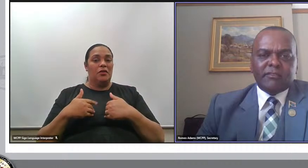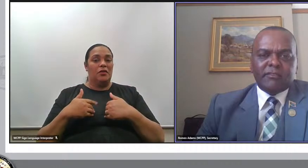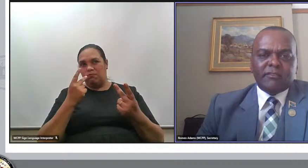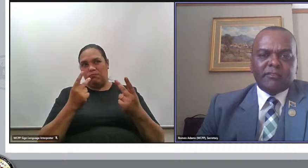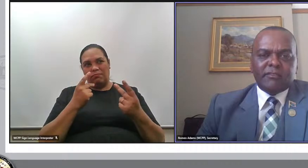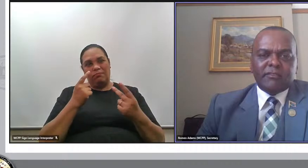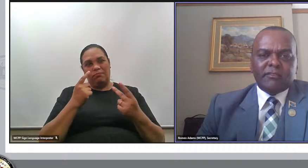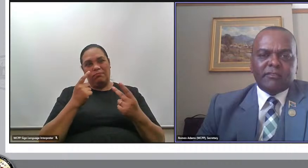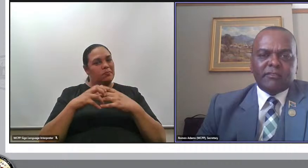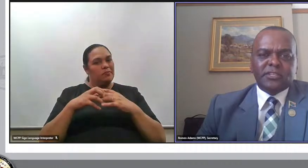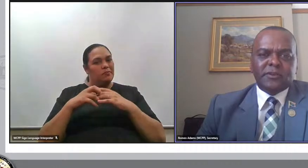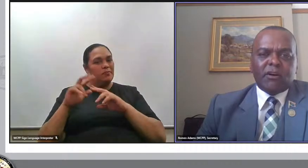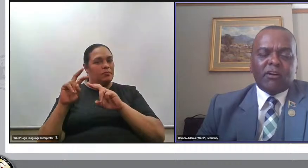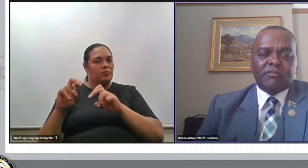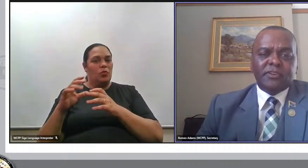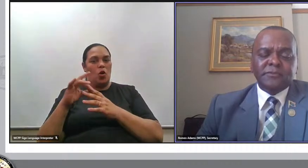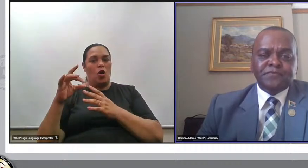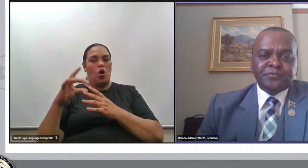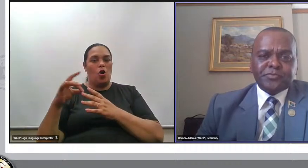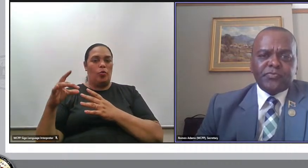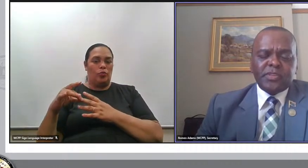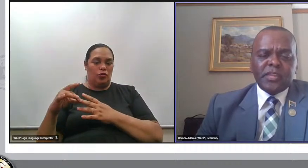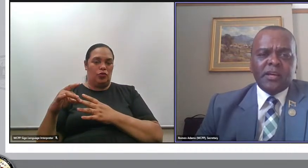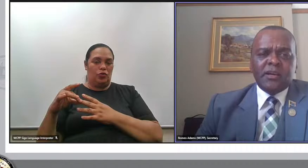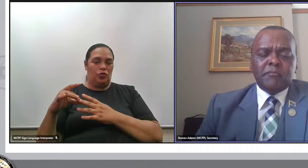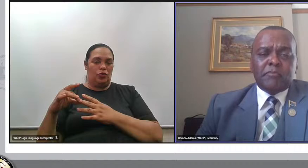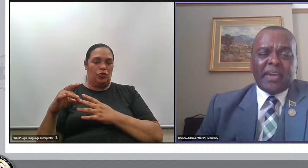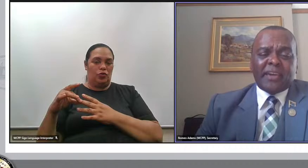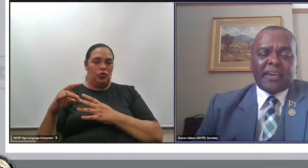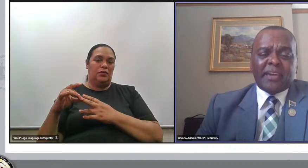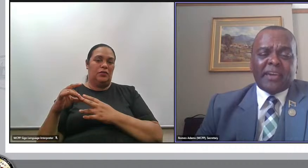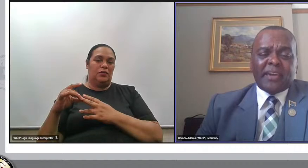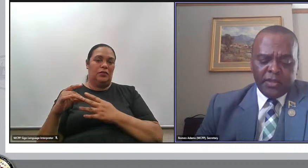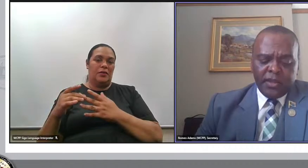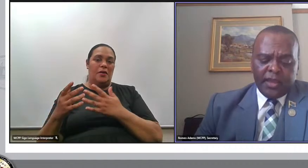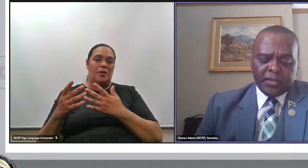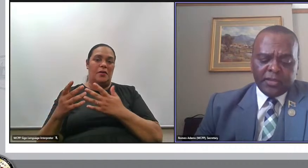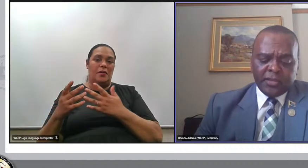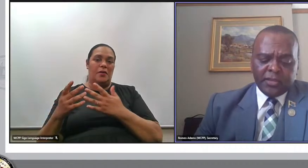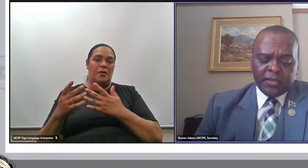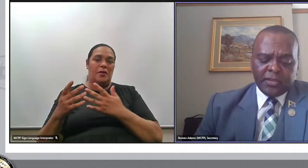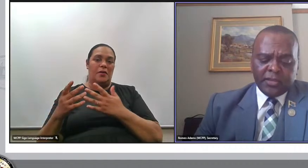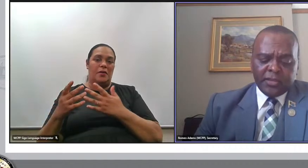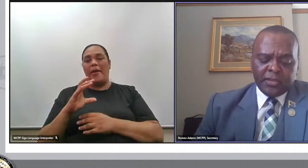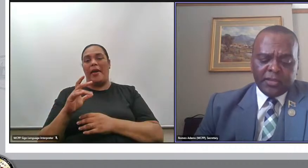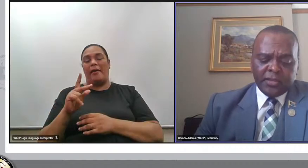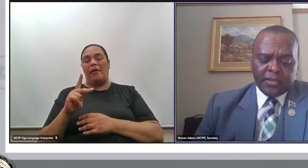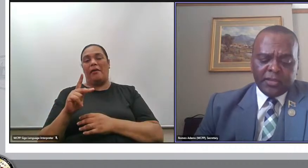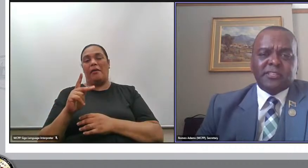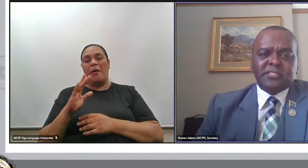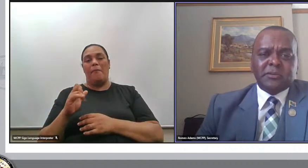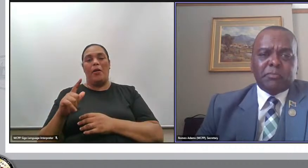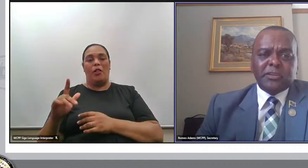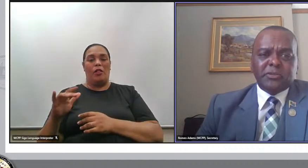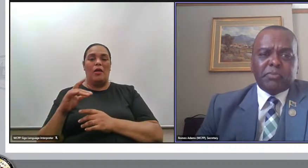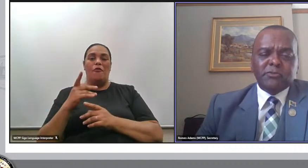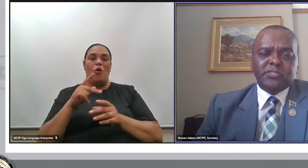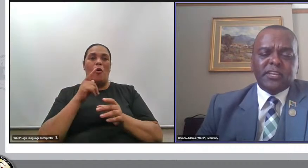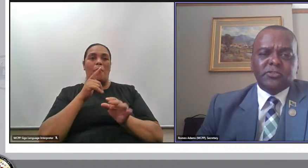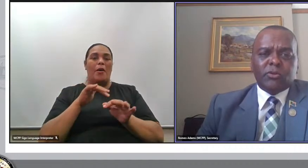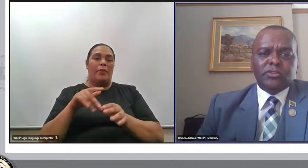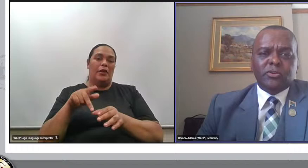have been exploring the option of back billing as part of the public